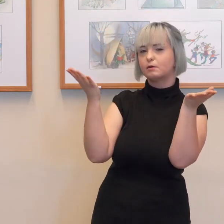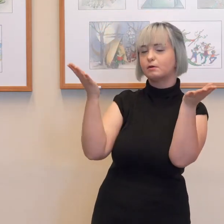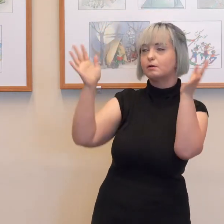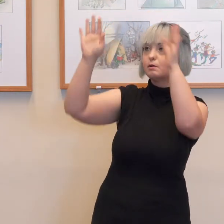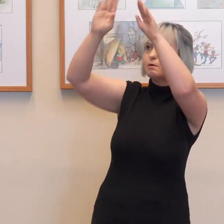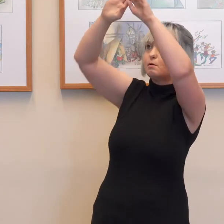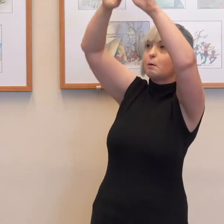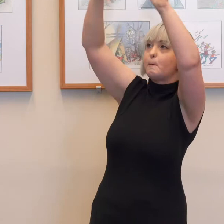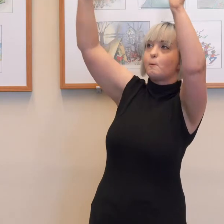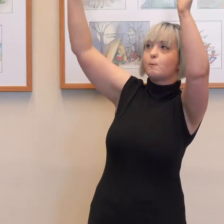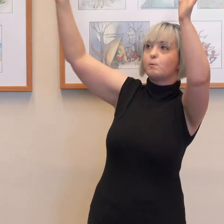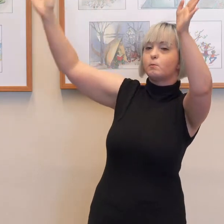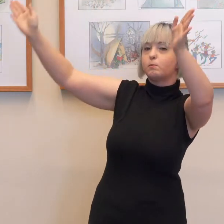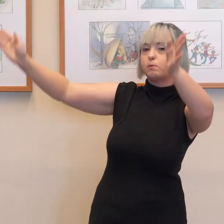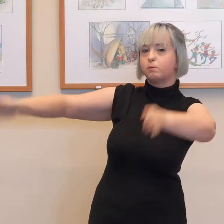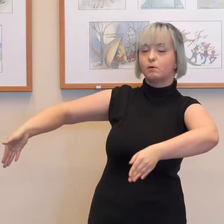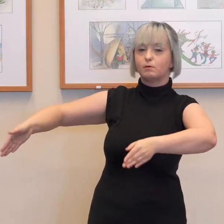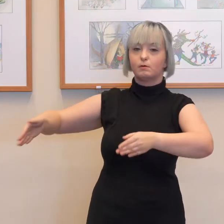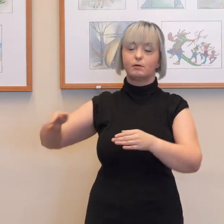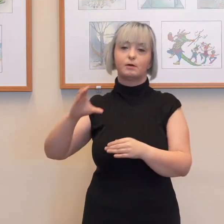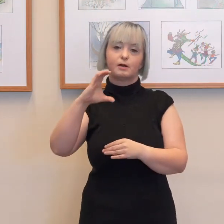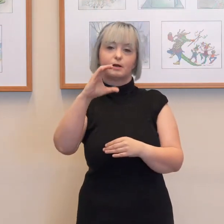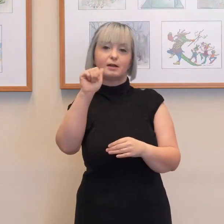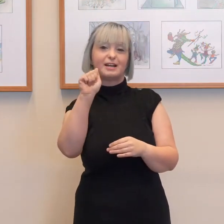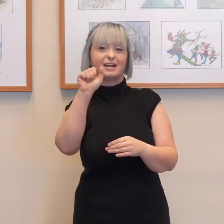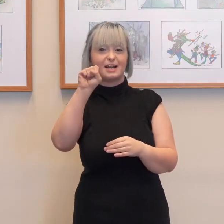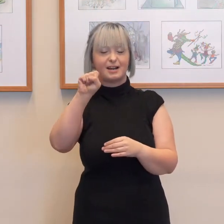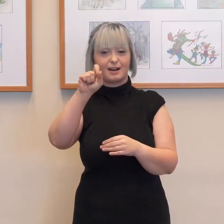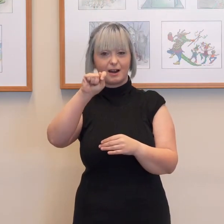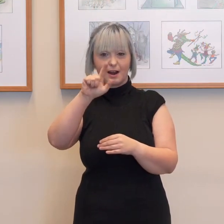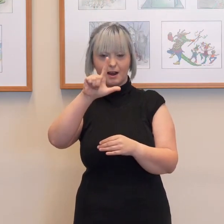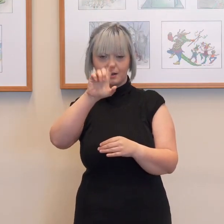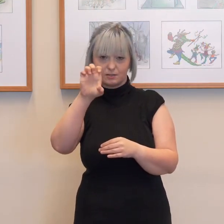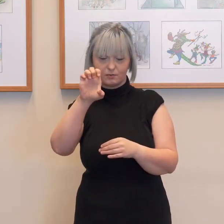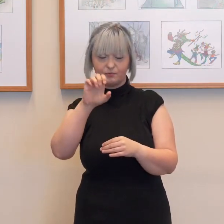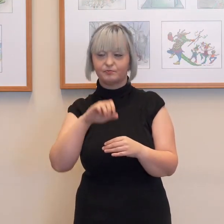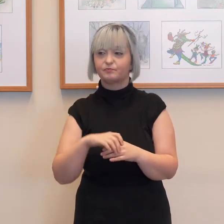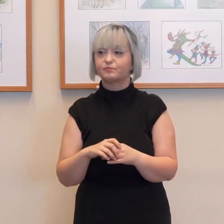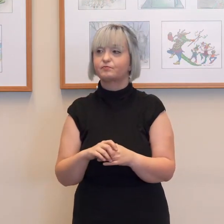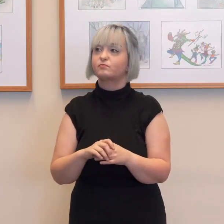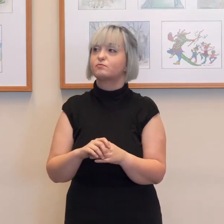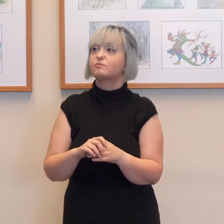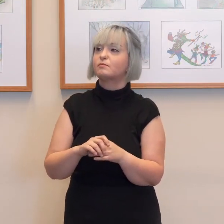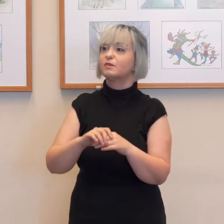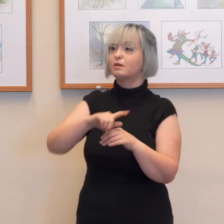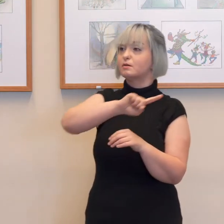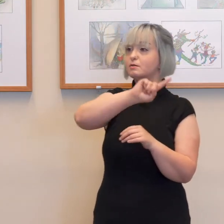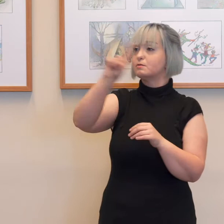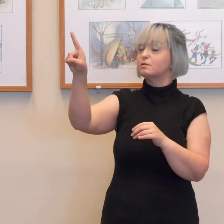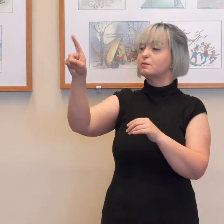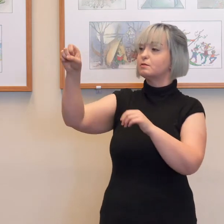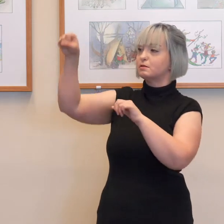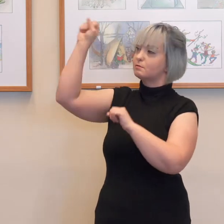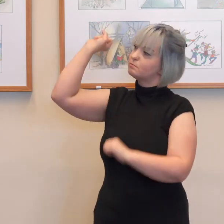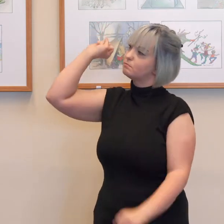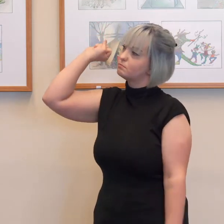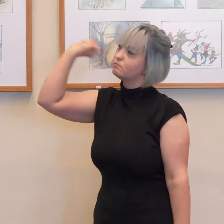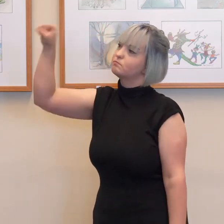looked over, and what did he see? A big castle. He went to the castle, and